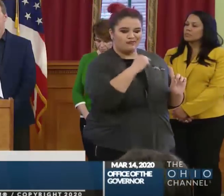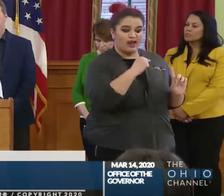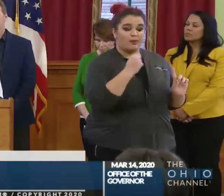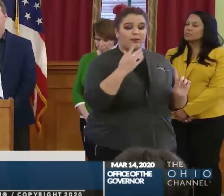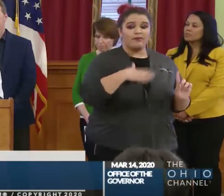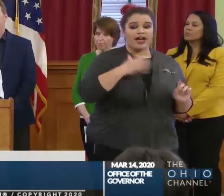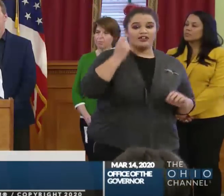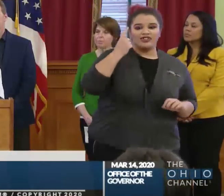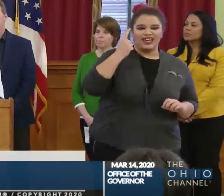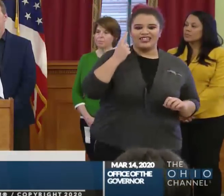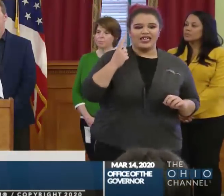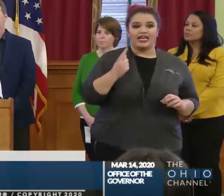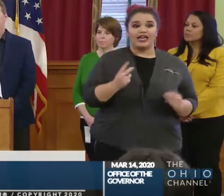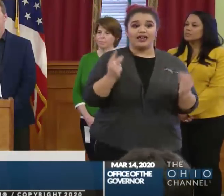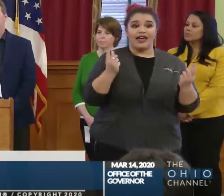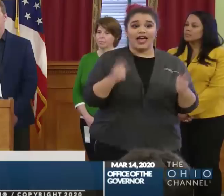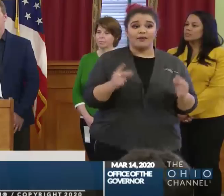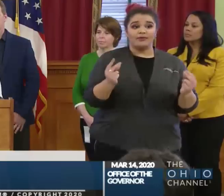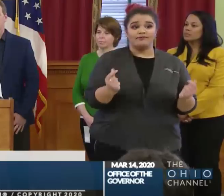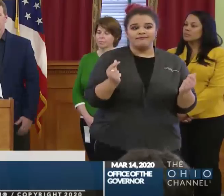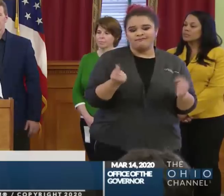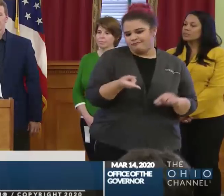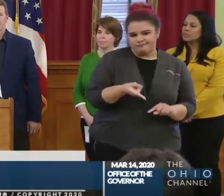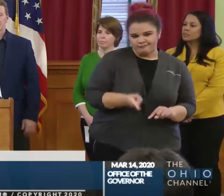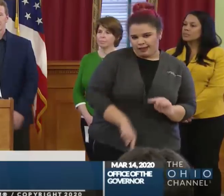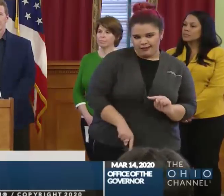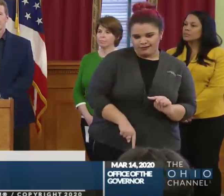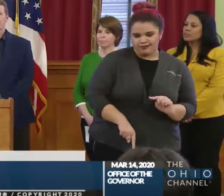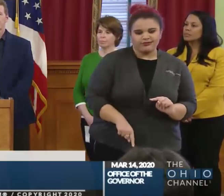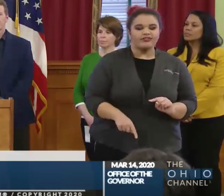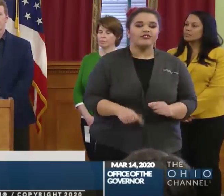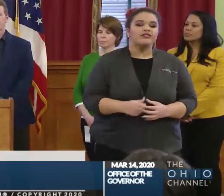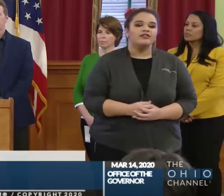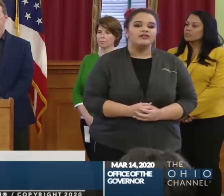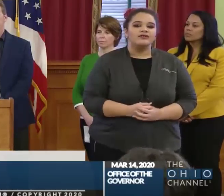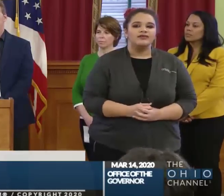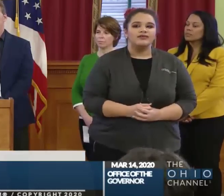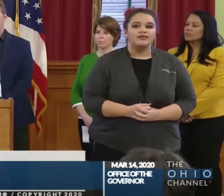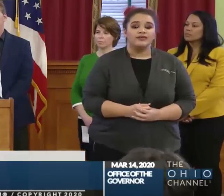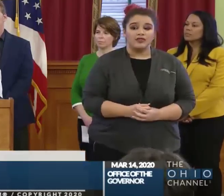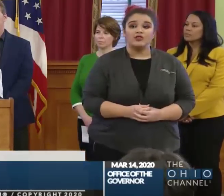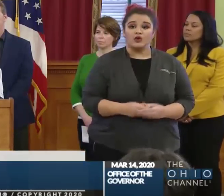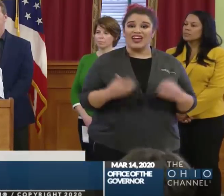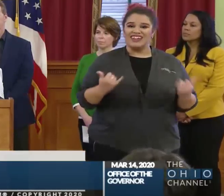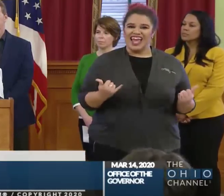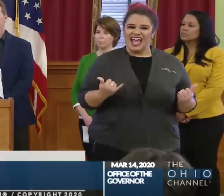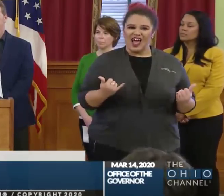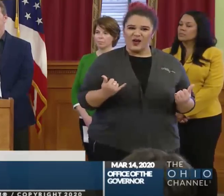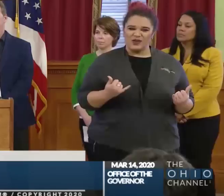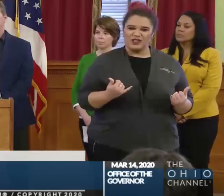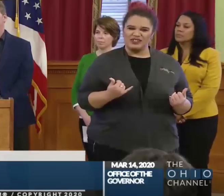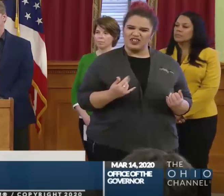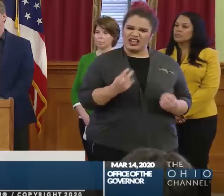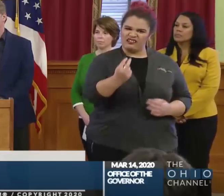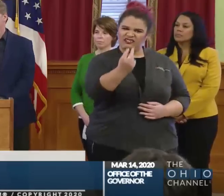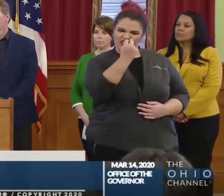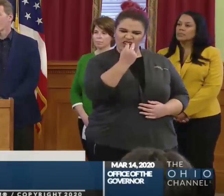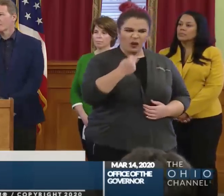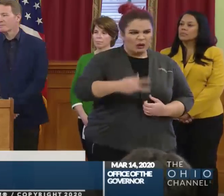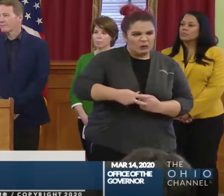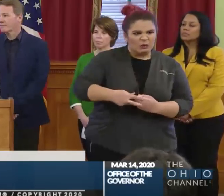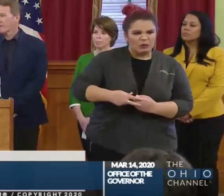that could turn on a dime. So you know, these measures we're taking, I know they feel a lot MASH-like. They're actually scenarios that have